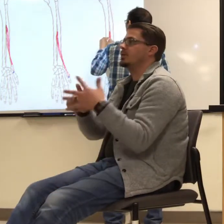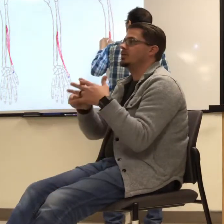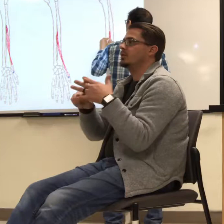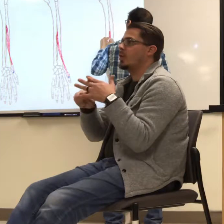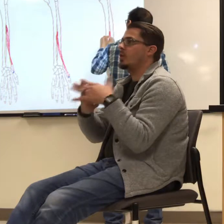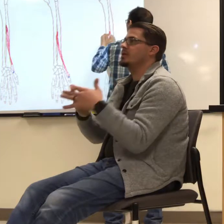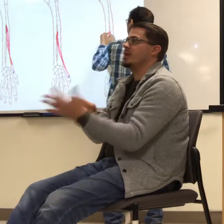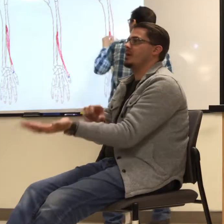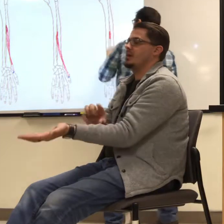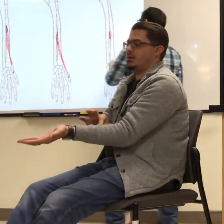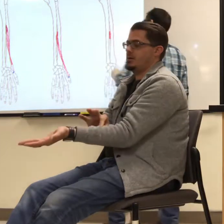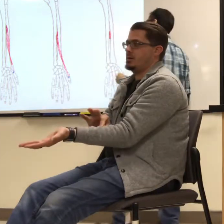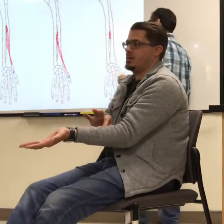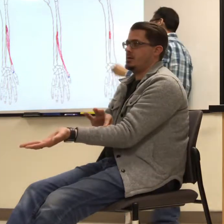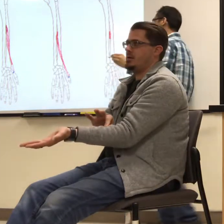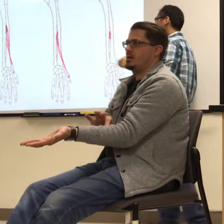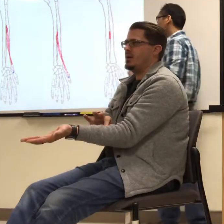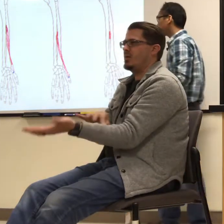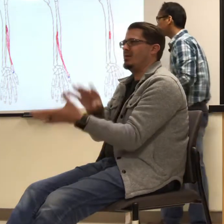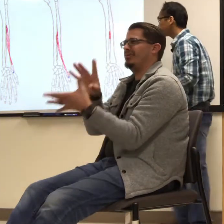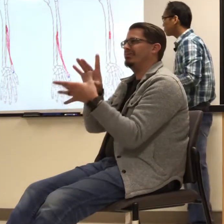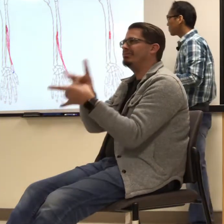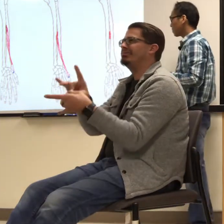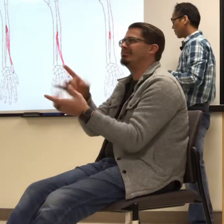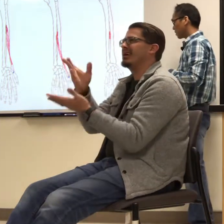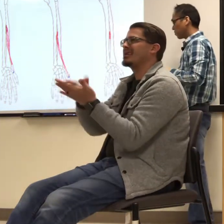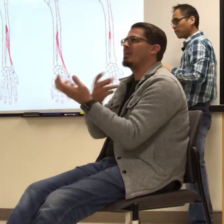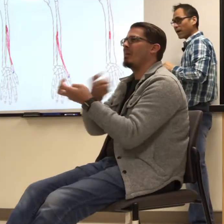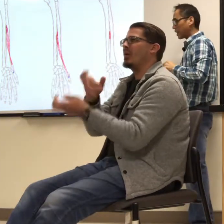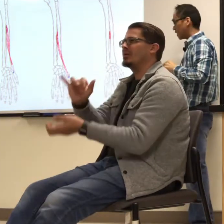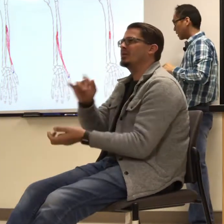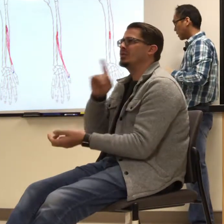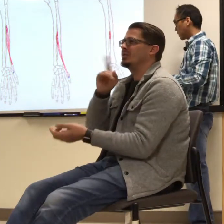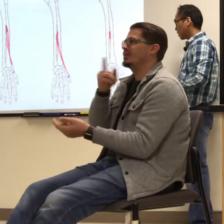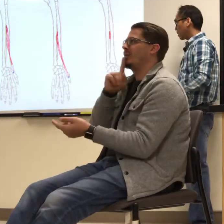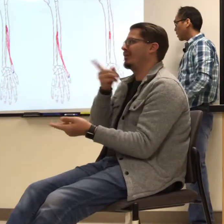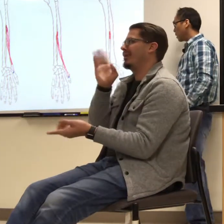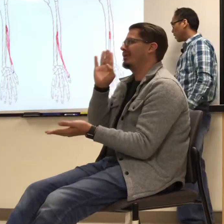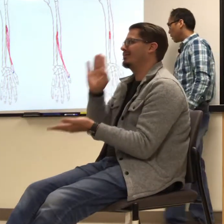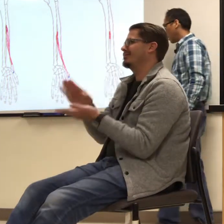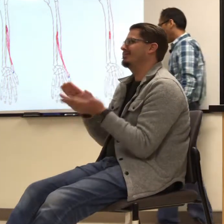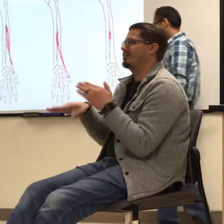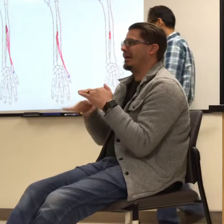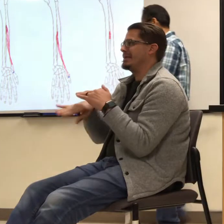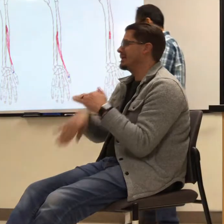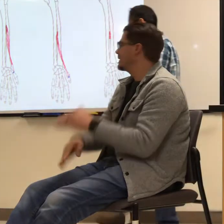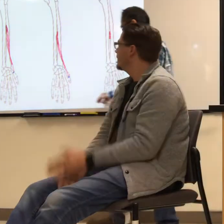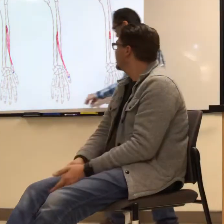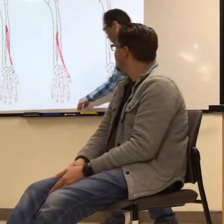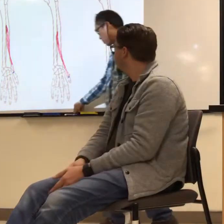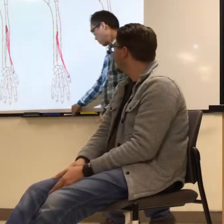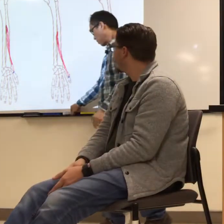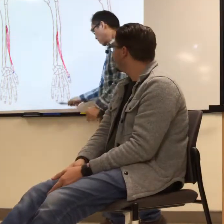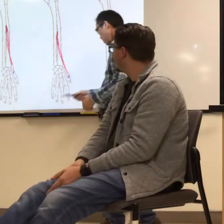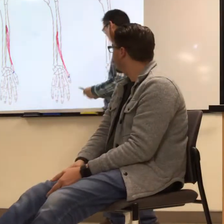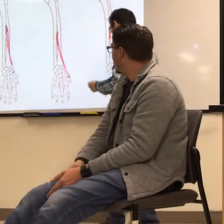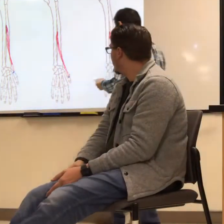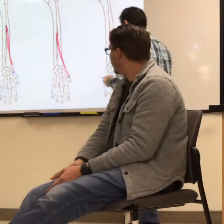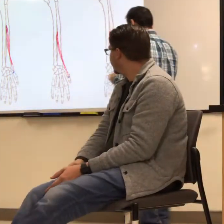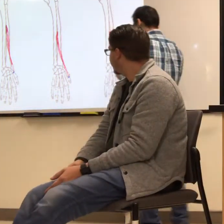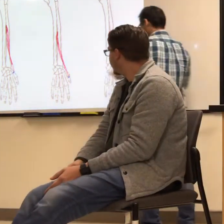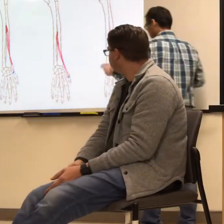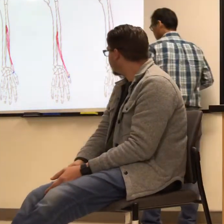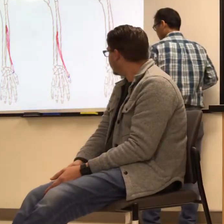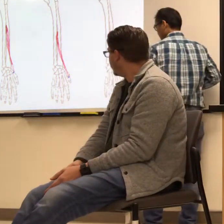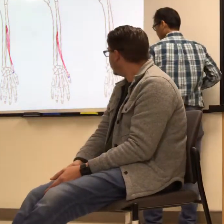interosseous membrane. It's grabbing some of the bones too, I'm just simplifying it. And it inserts